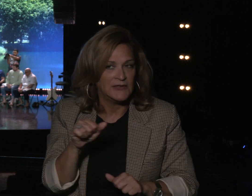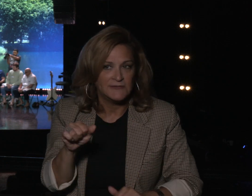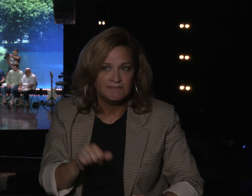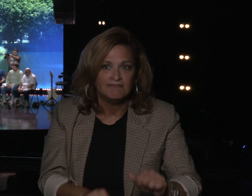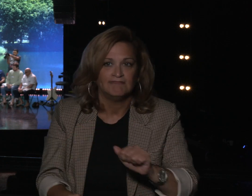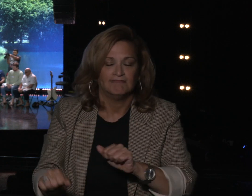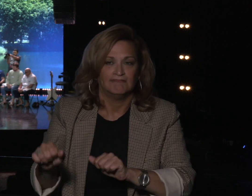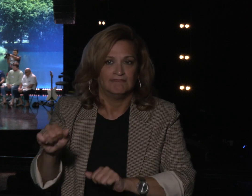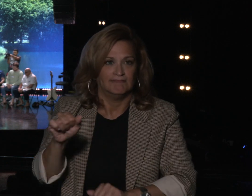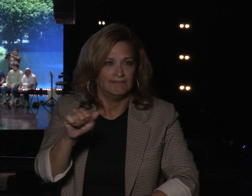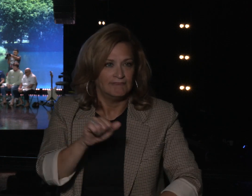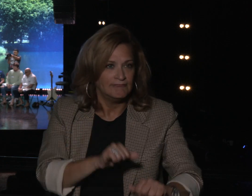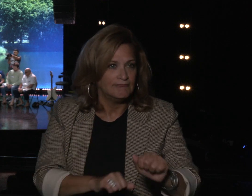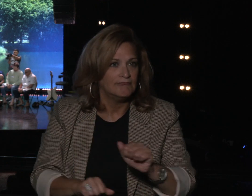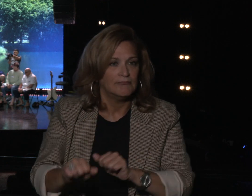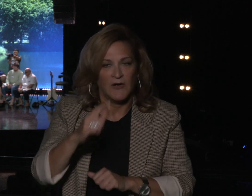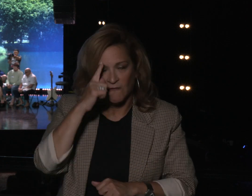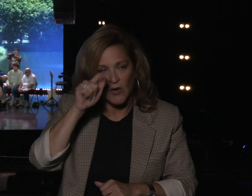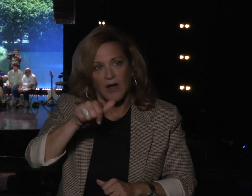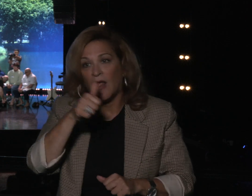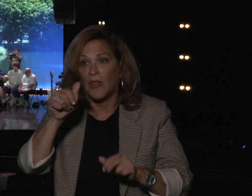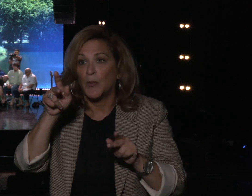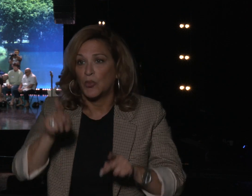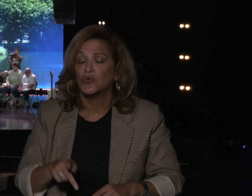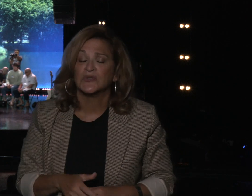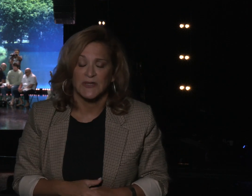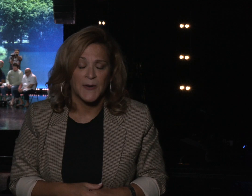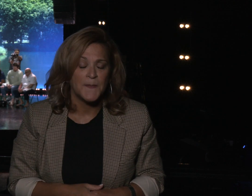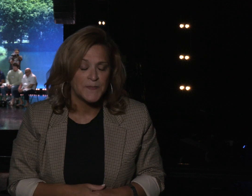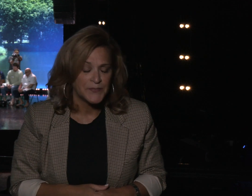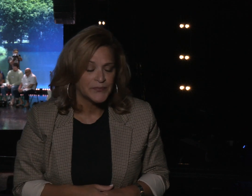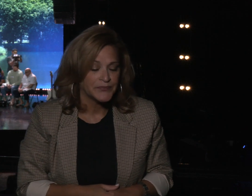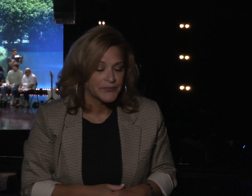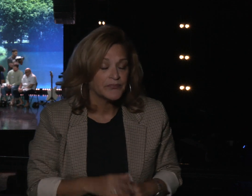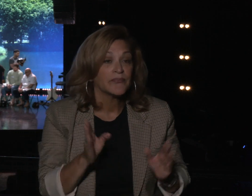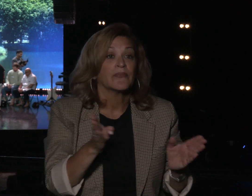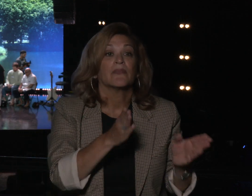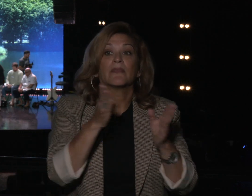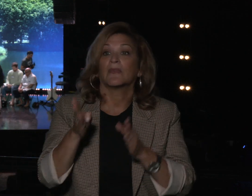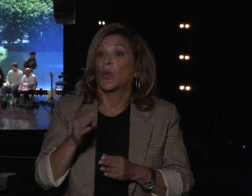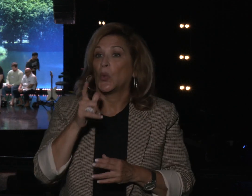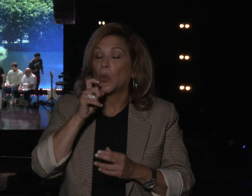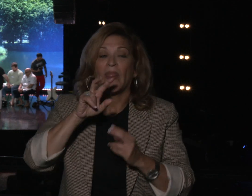do this for someone else. We come to James, the second